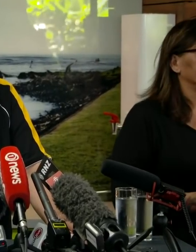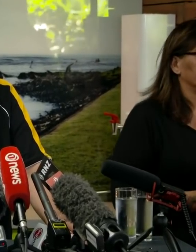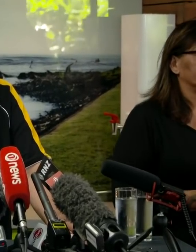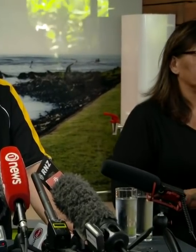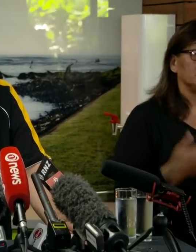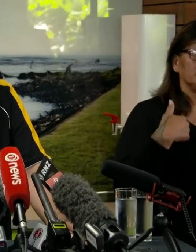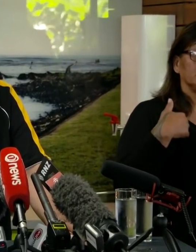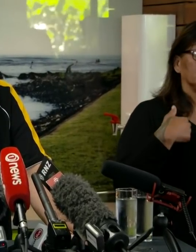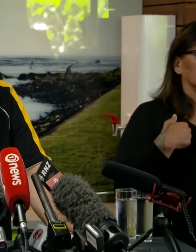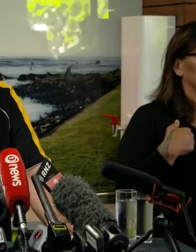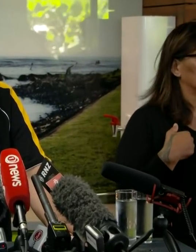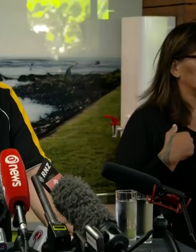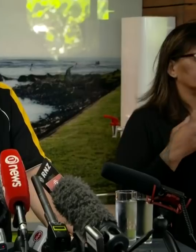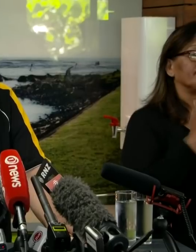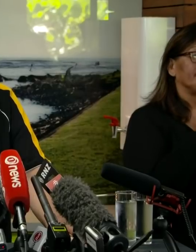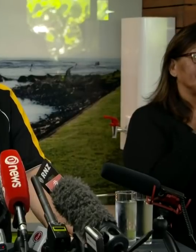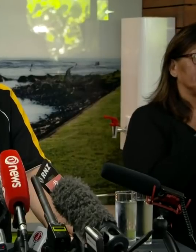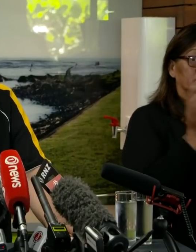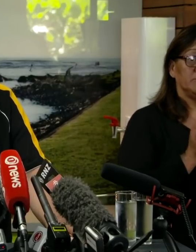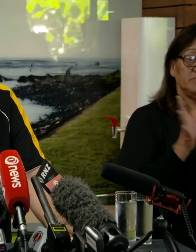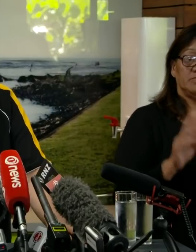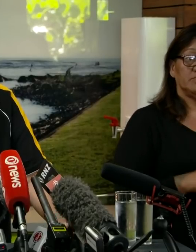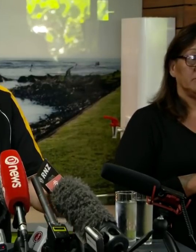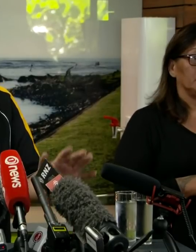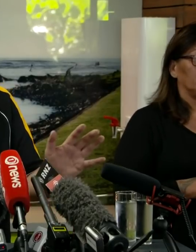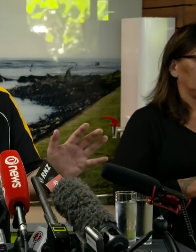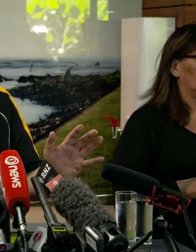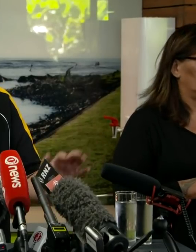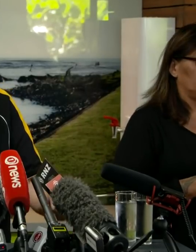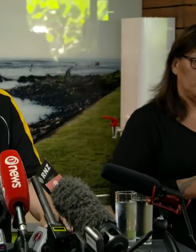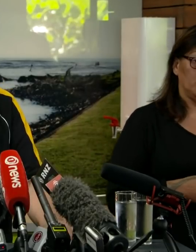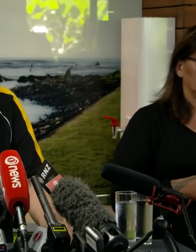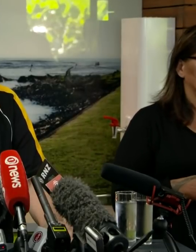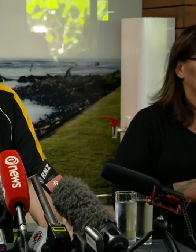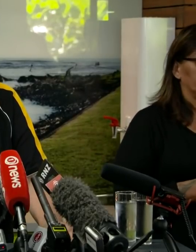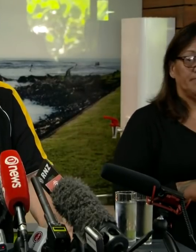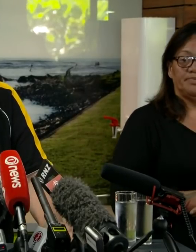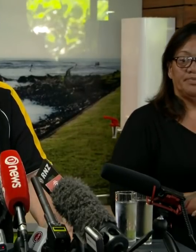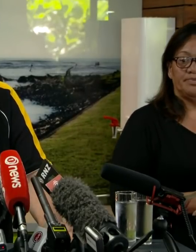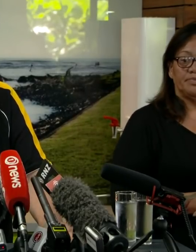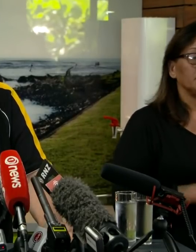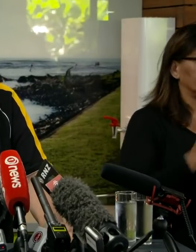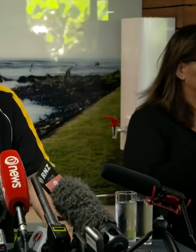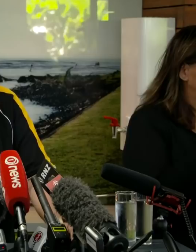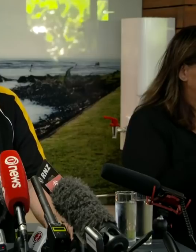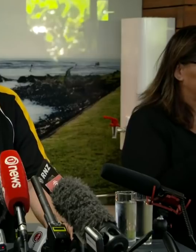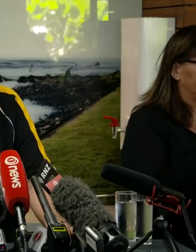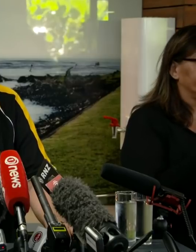Māku tētahi paku whakamoimiti hei tuku mō tātou. Kia inoi